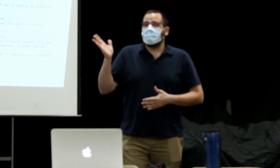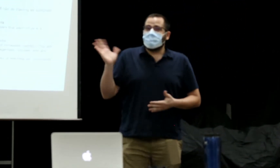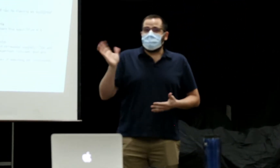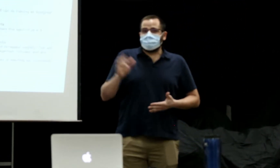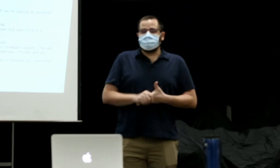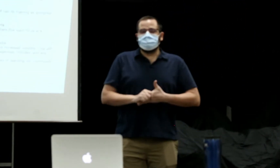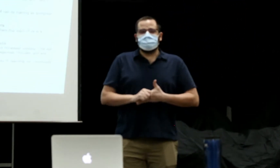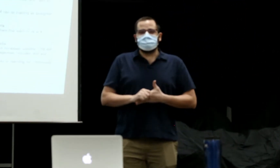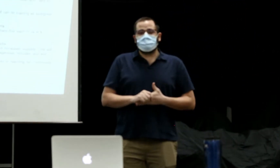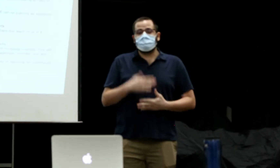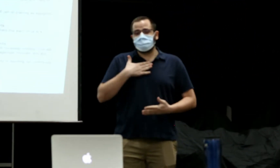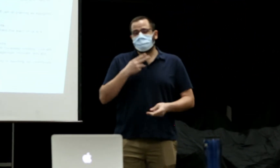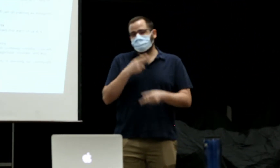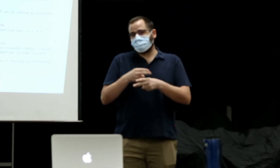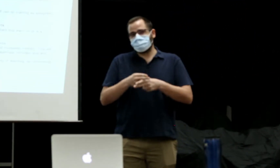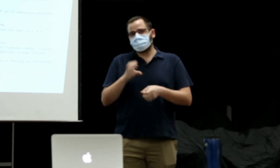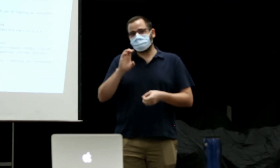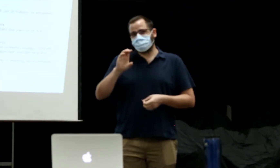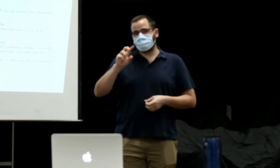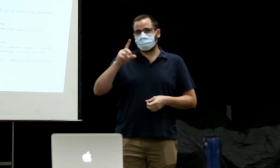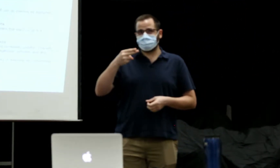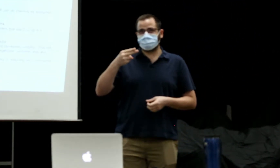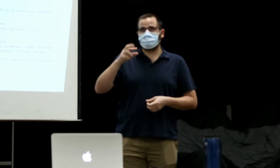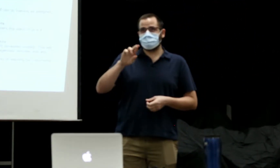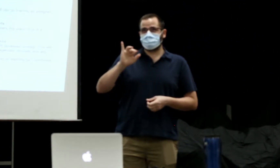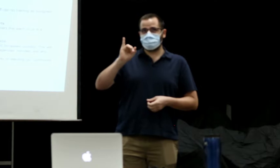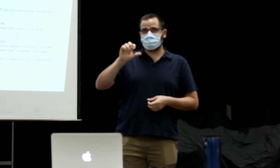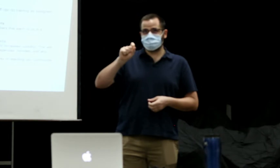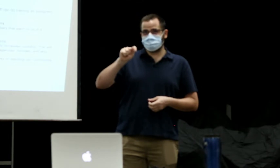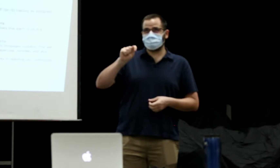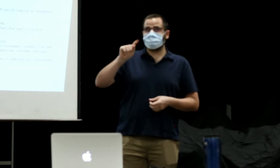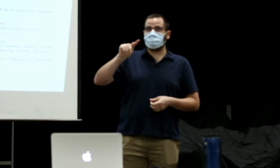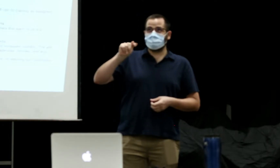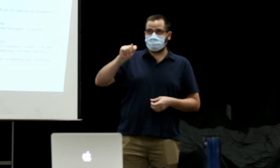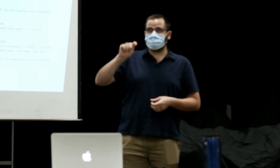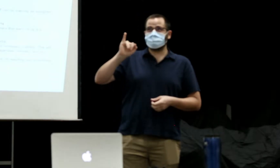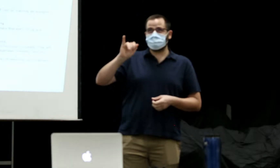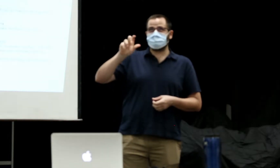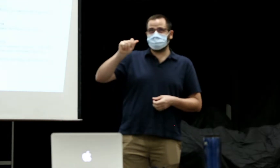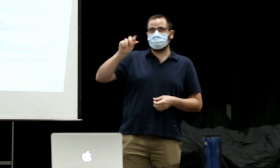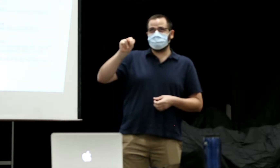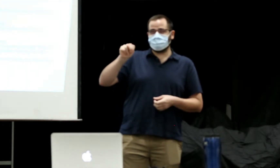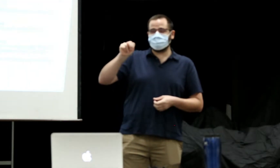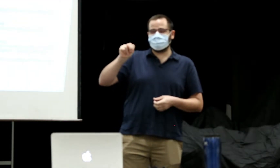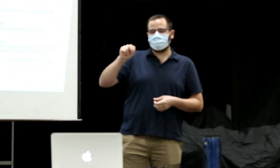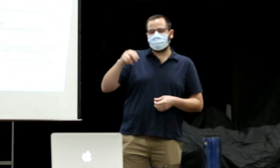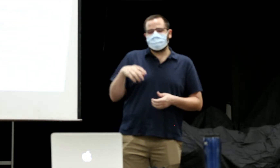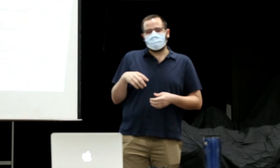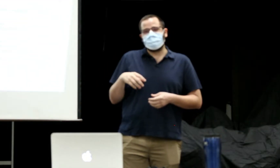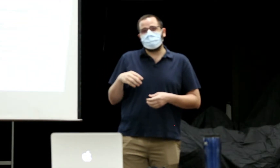Hi, my name is Hello, my name is Jen. Christian.